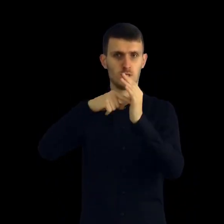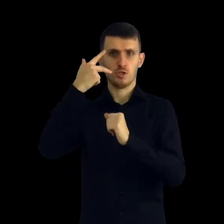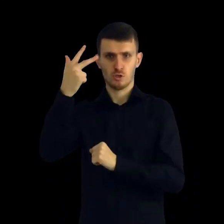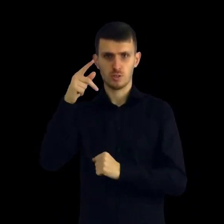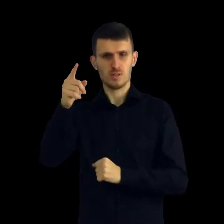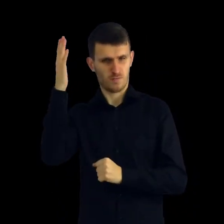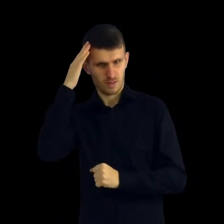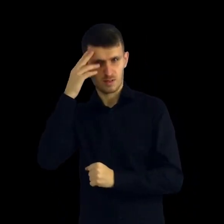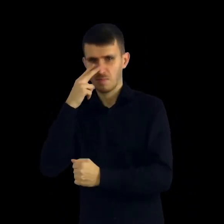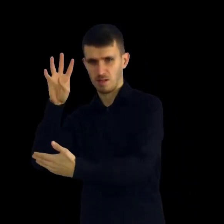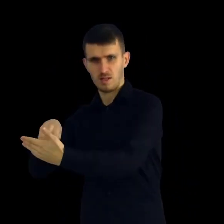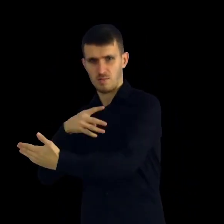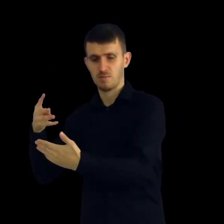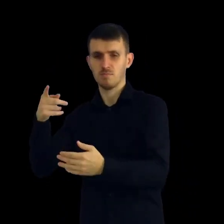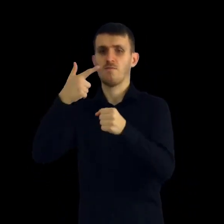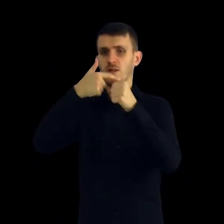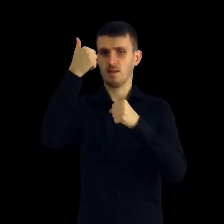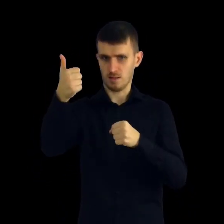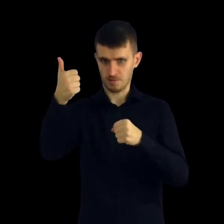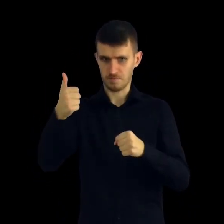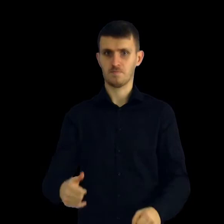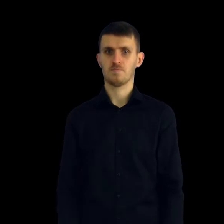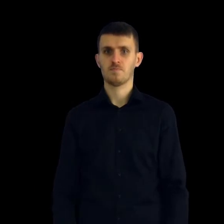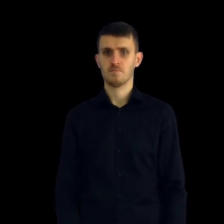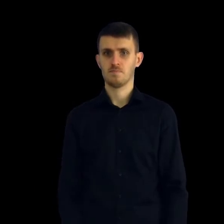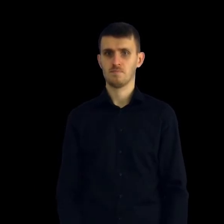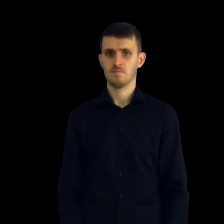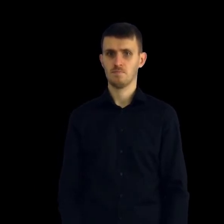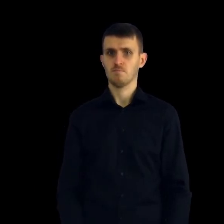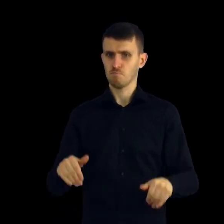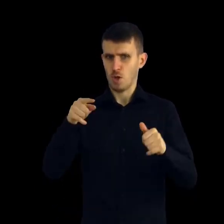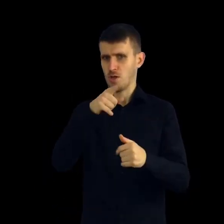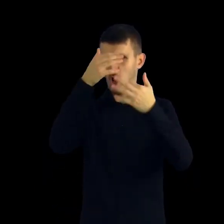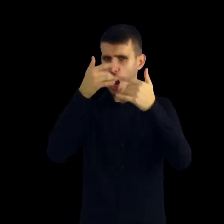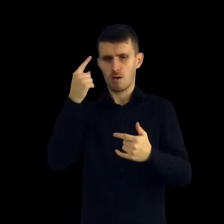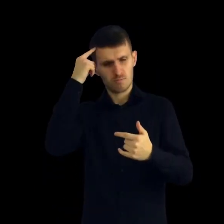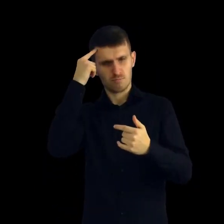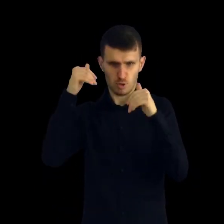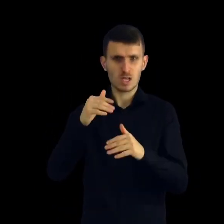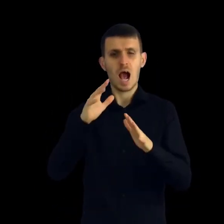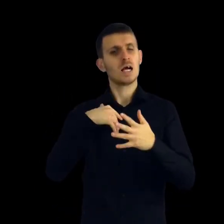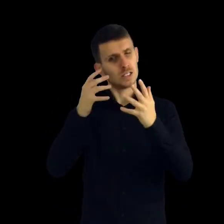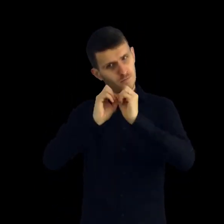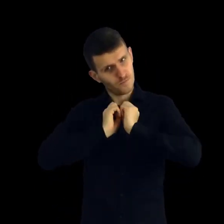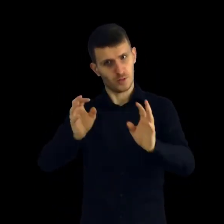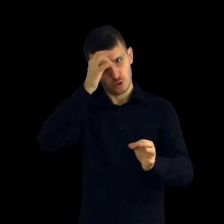21. Let me write that down. 7 times 3 is equal to 21. You could do this part in your head, but I just want to make it clear where I'm getting these numbers